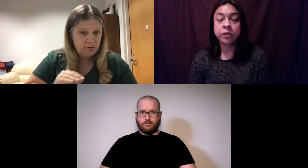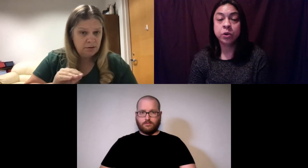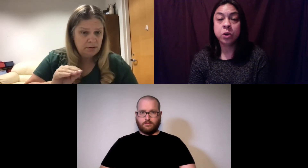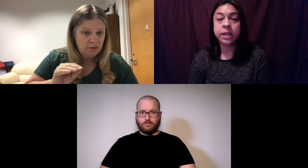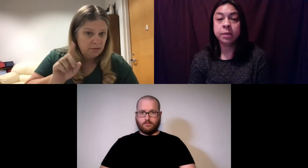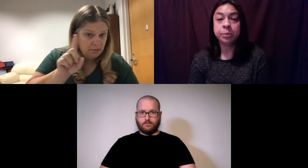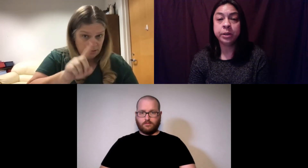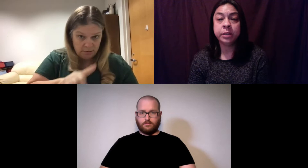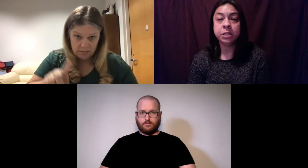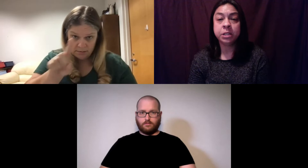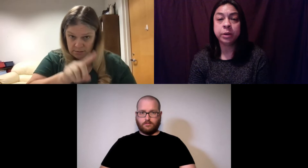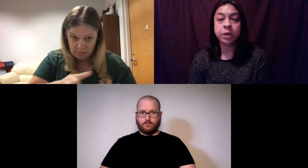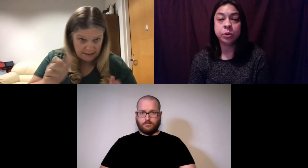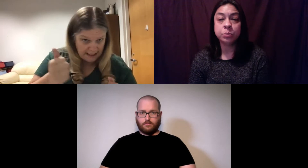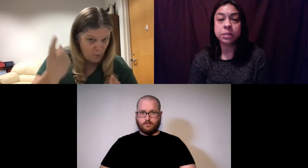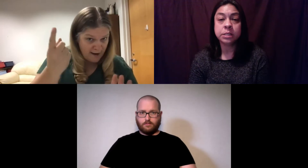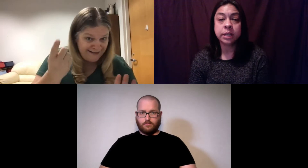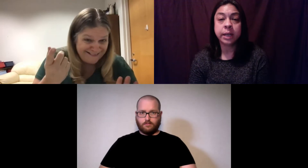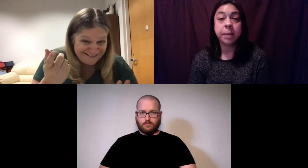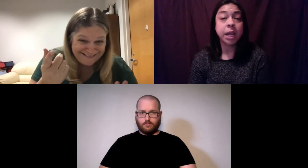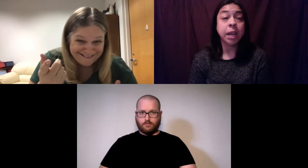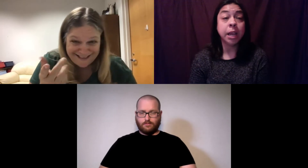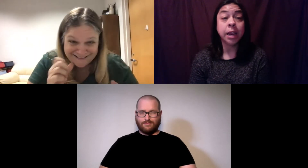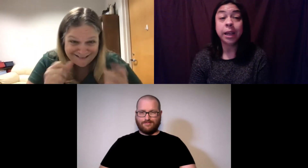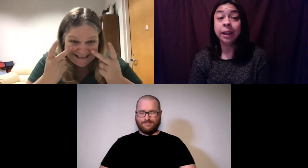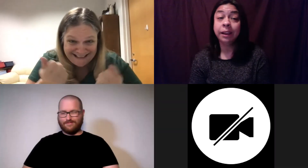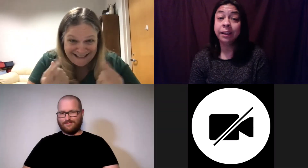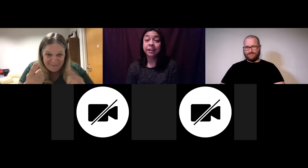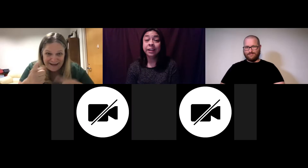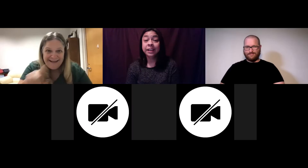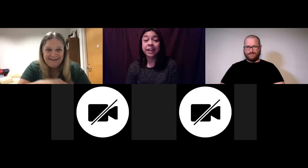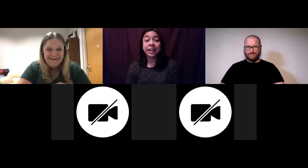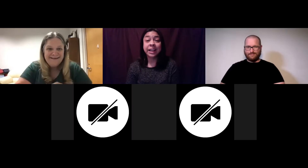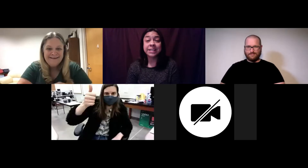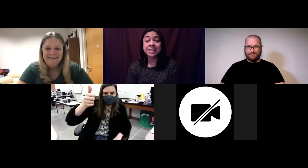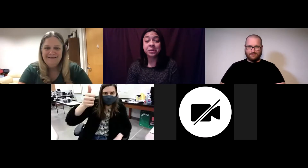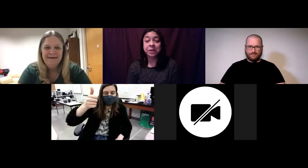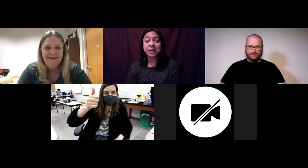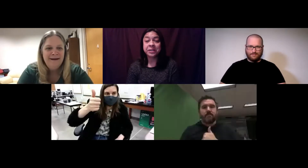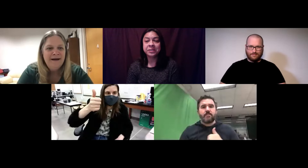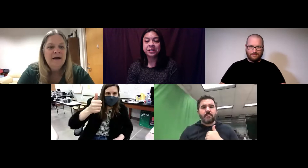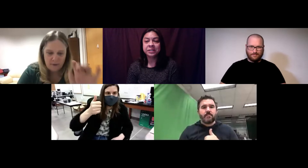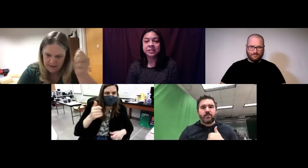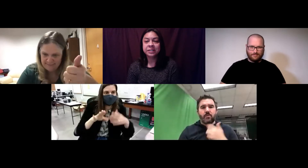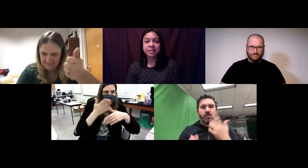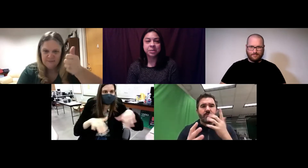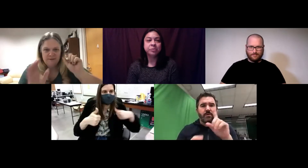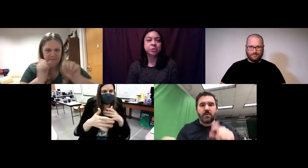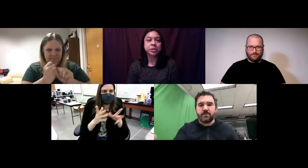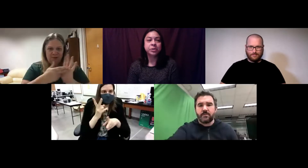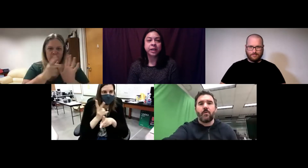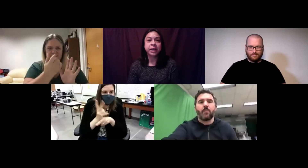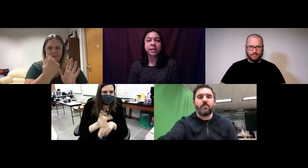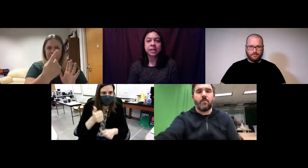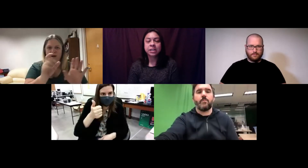Have you already inputted them into the breakout rooms? Anybody? I can't see anyone right now. Thumbs up from